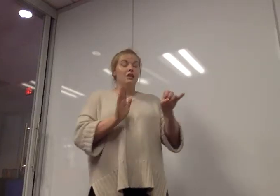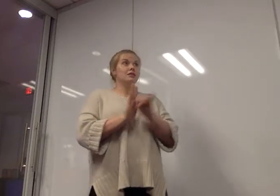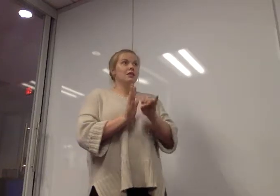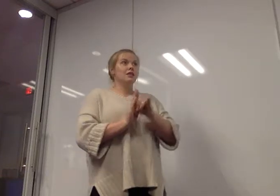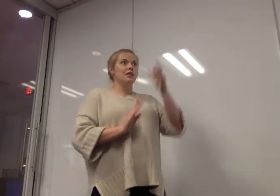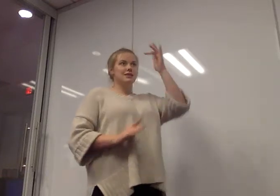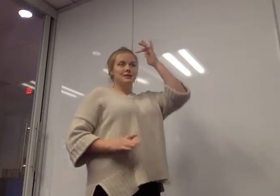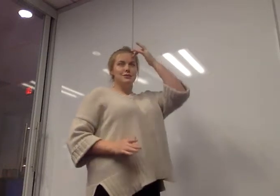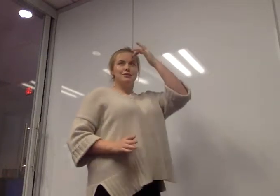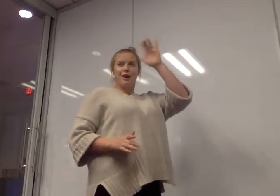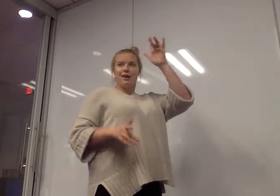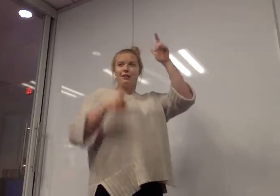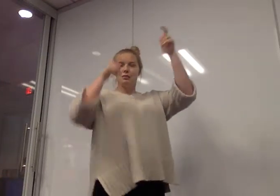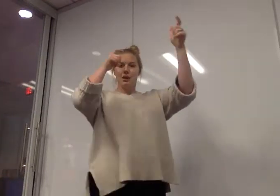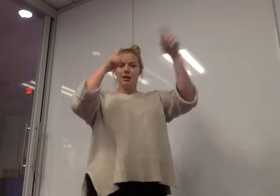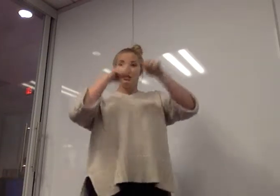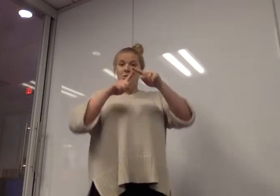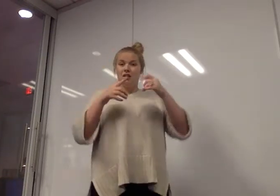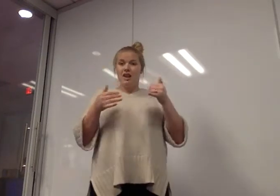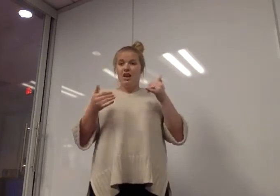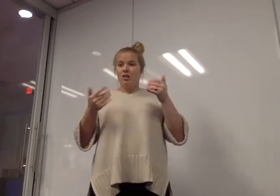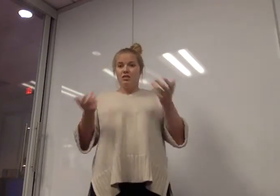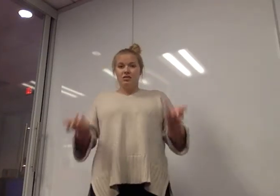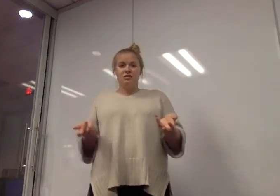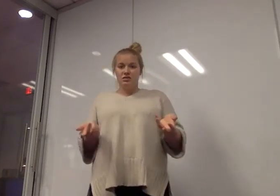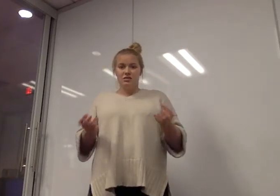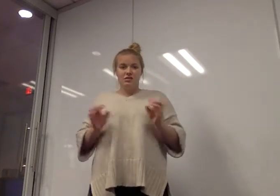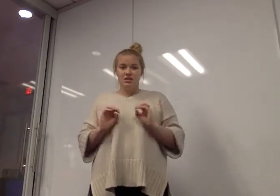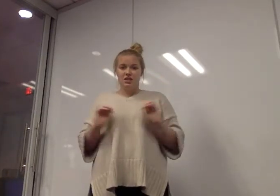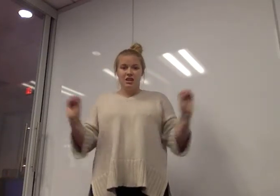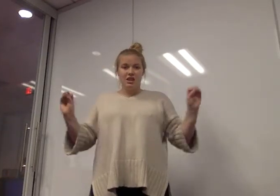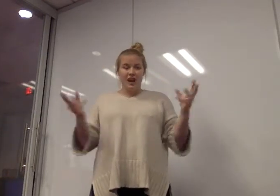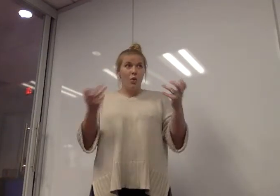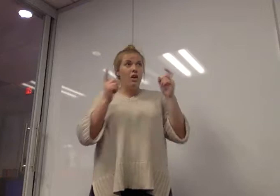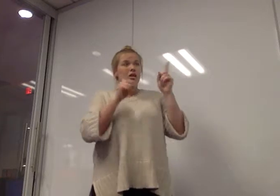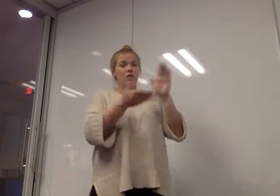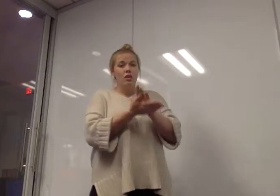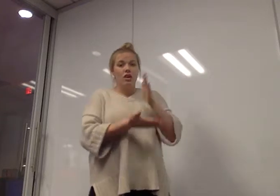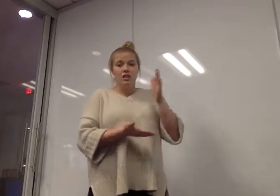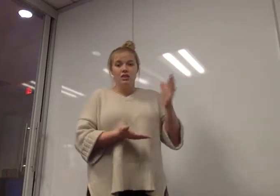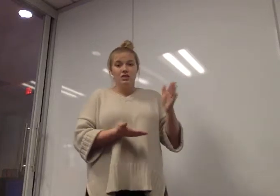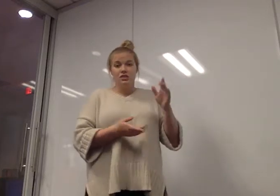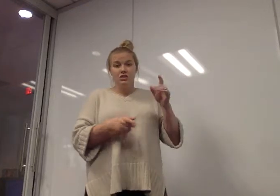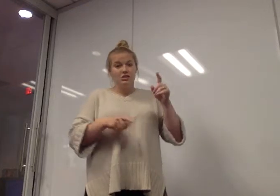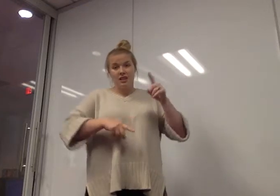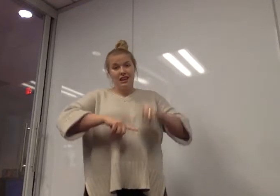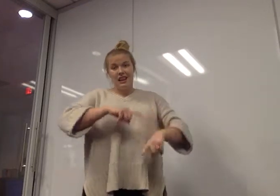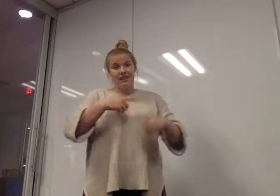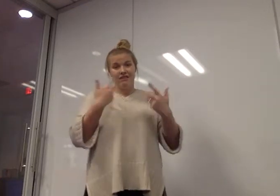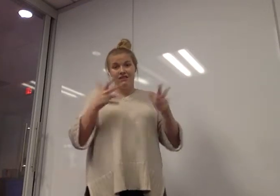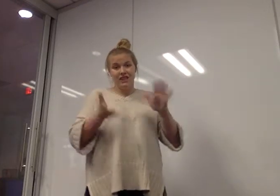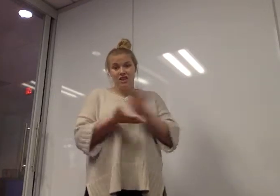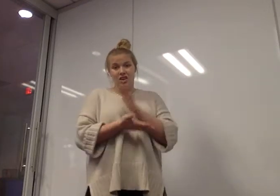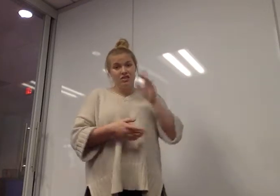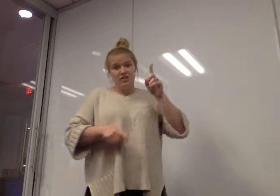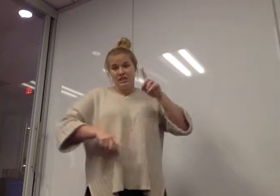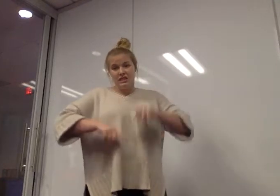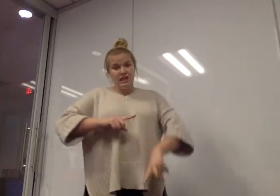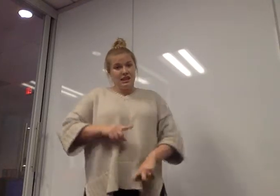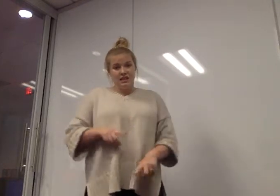as a child. So I'm taken out of college. I keep trying to go back. They say, you're not going to finish college. There are other